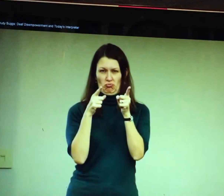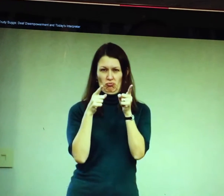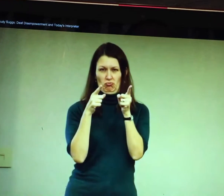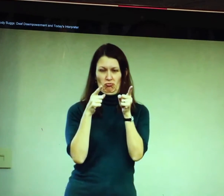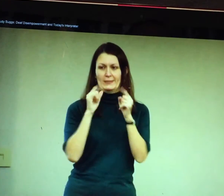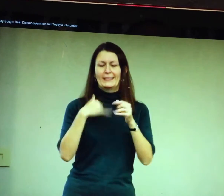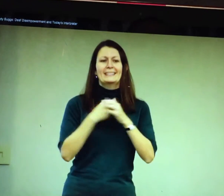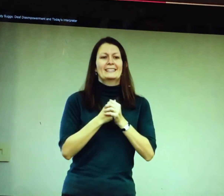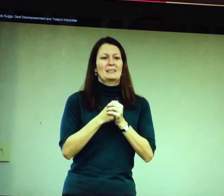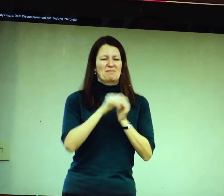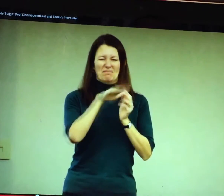at me.